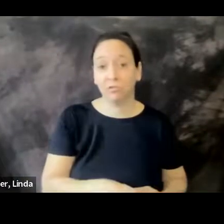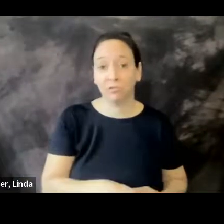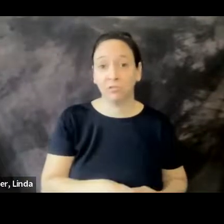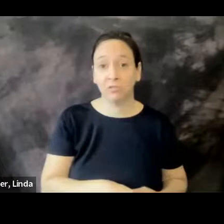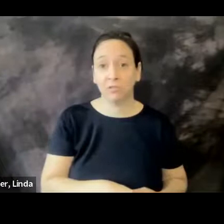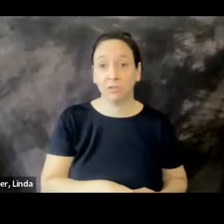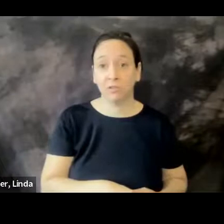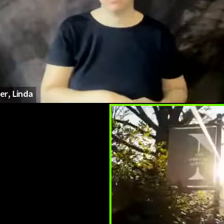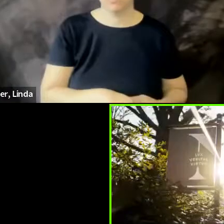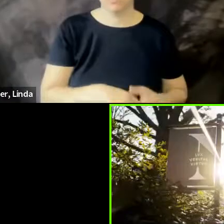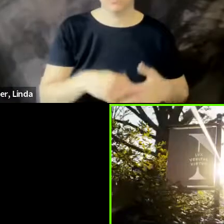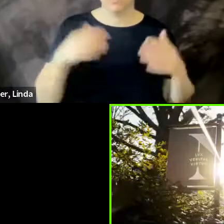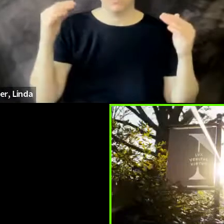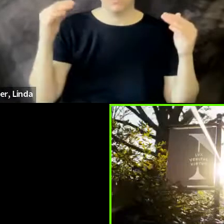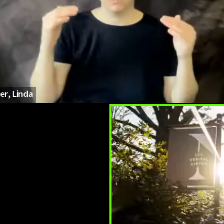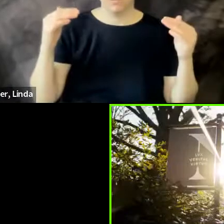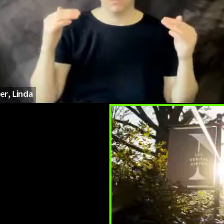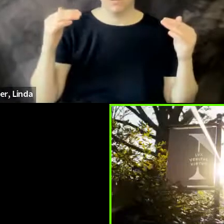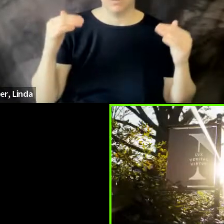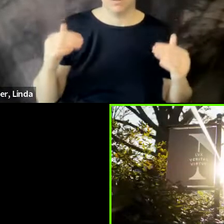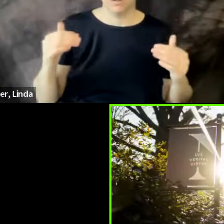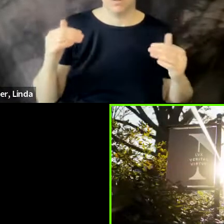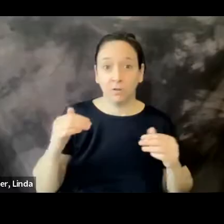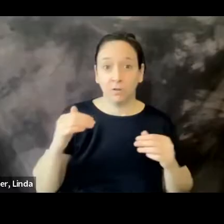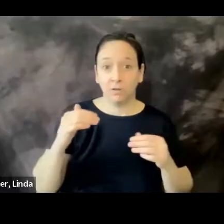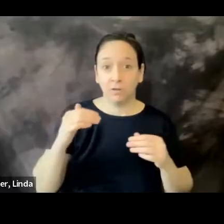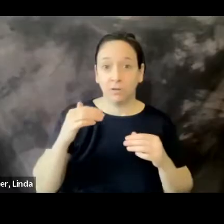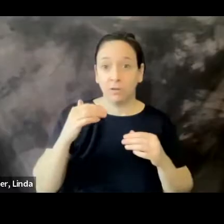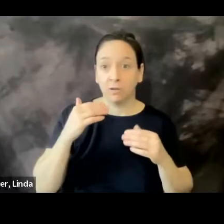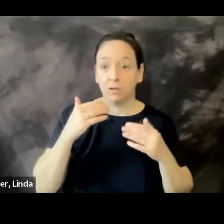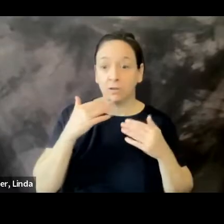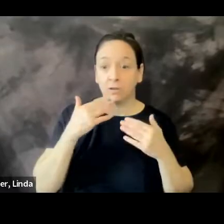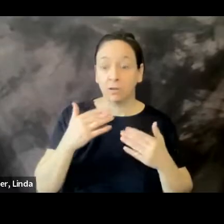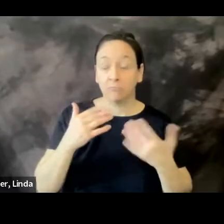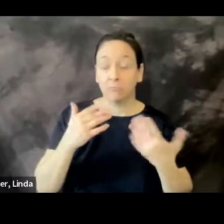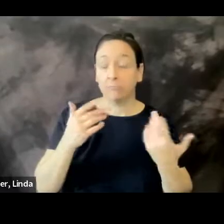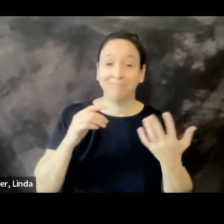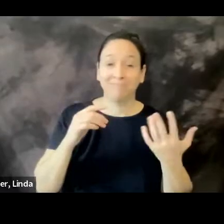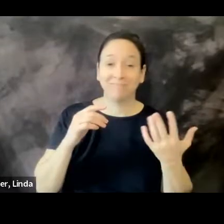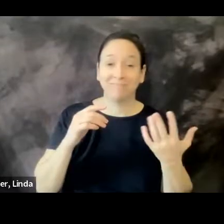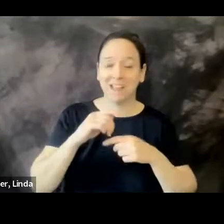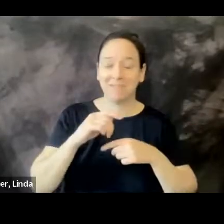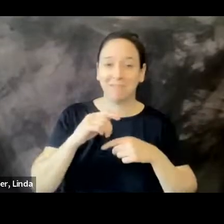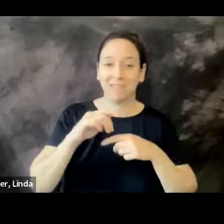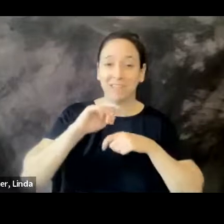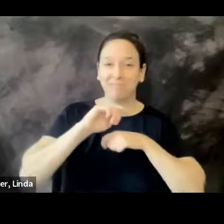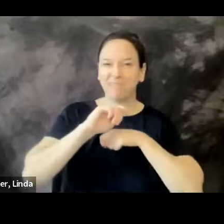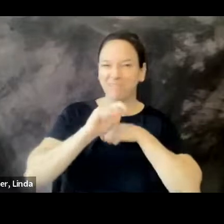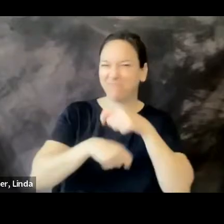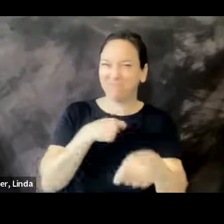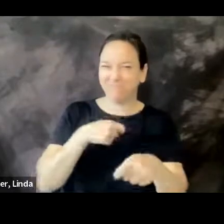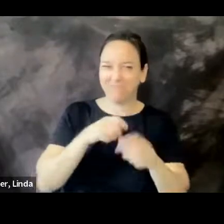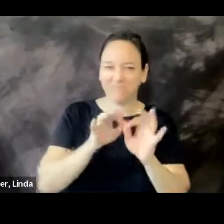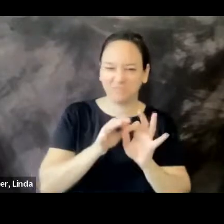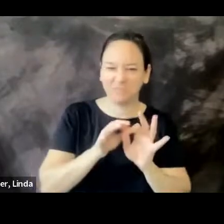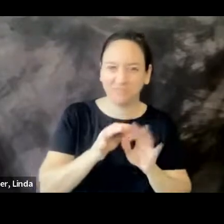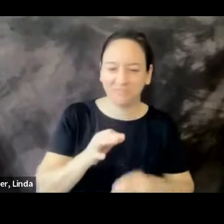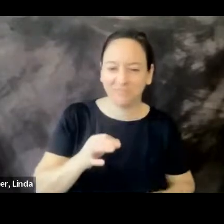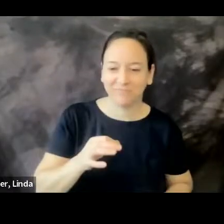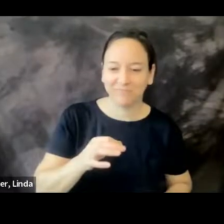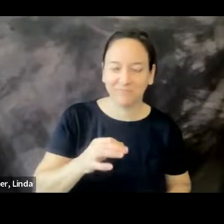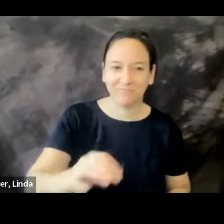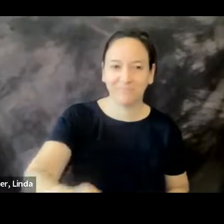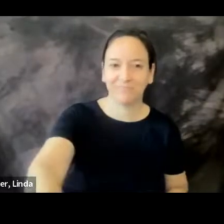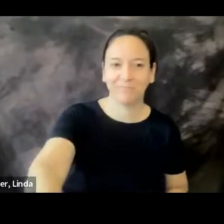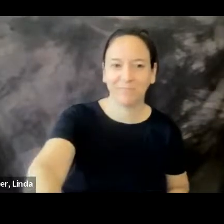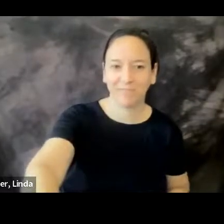Thank you, Damien. Lydia, I want to pivot over to you and just go a little further into the relationship between health and